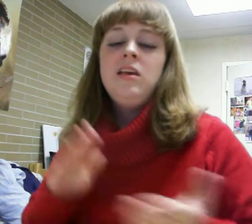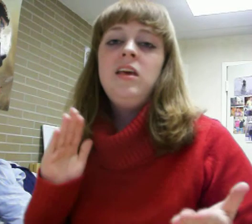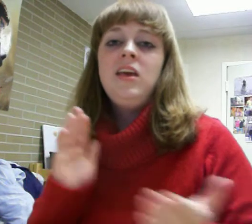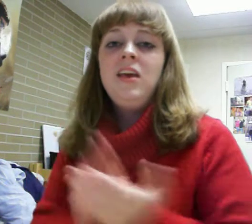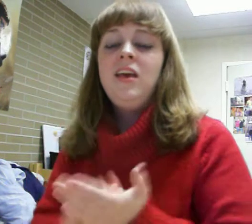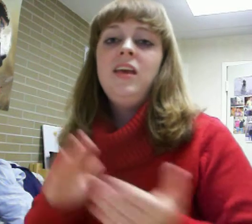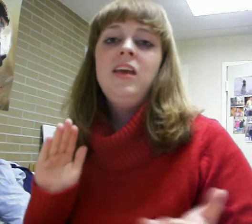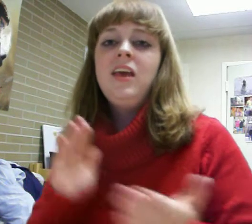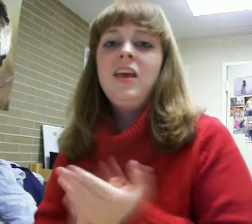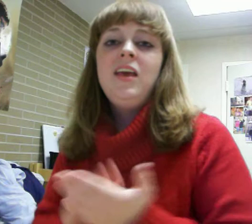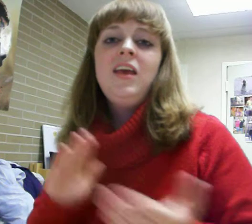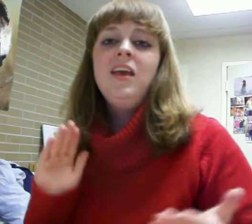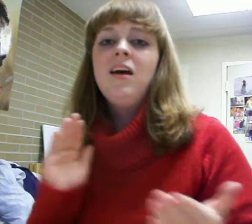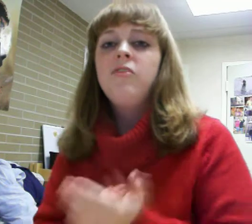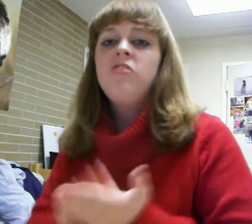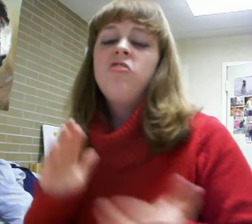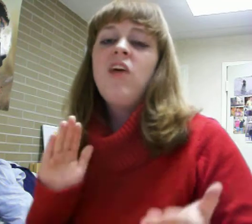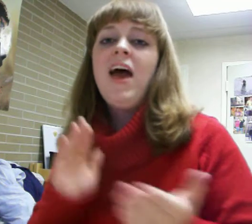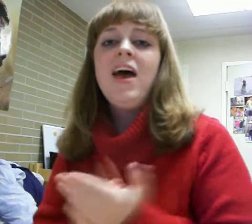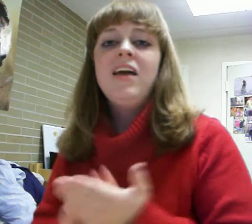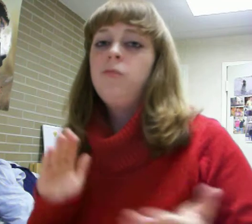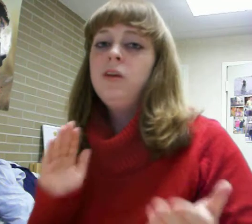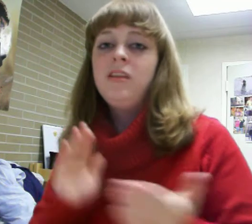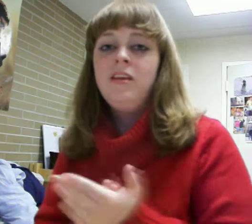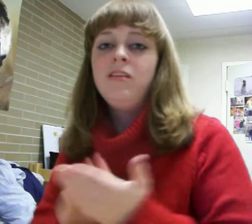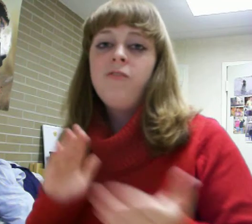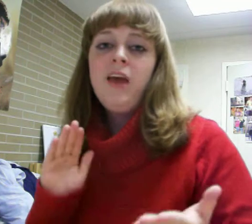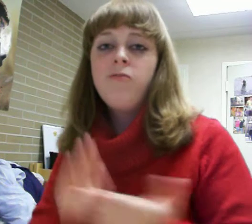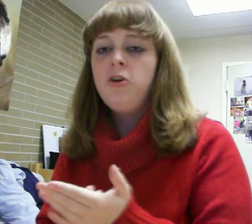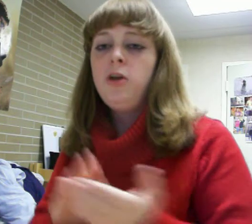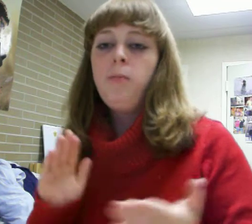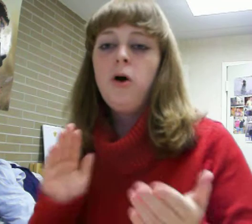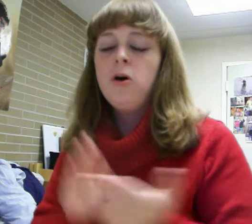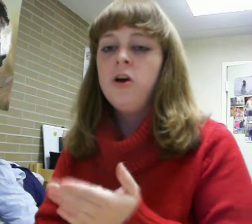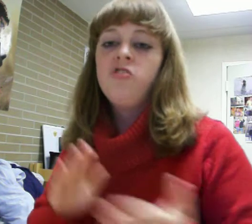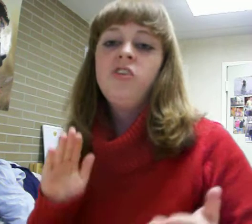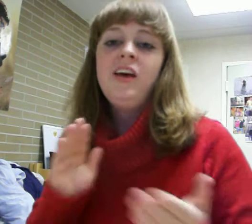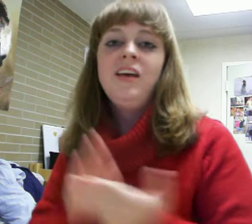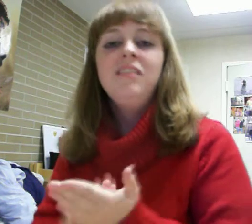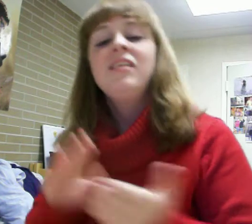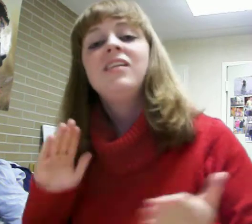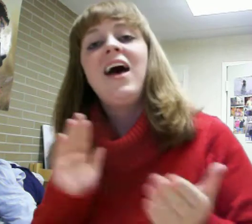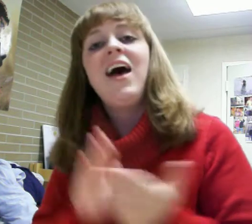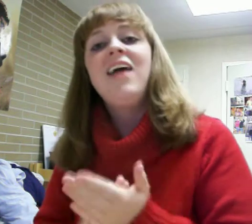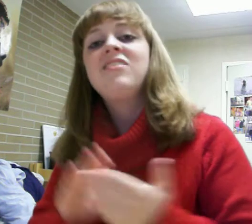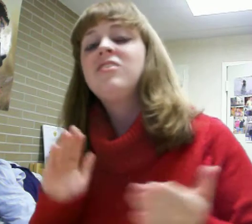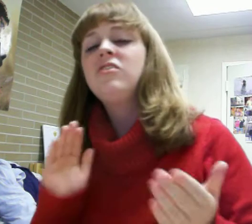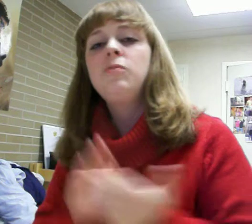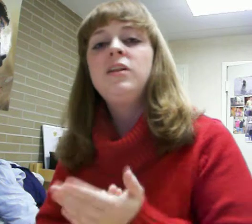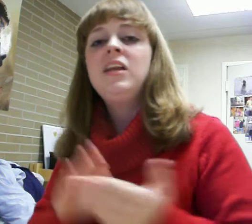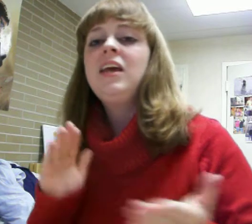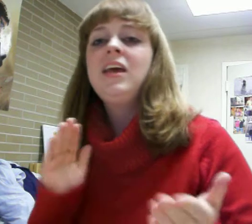He covers tracks with his favorite portraits Lies to believe